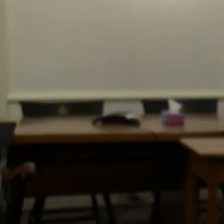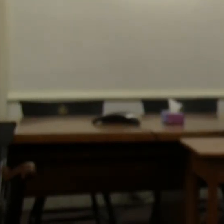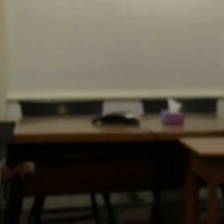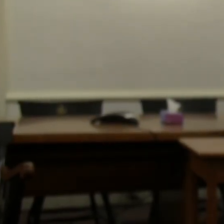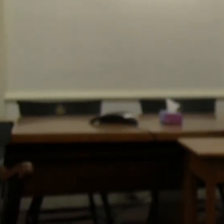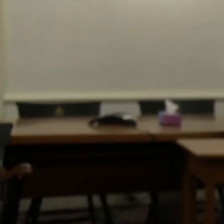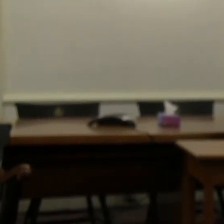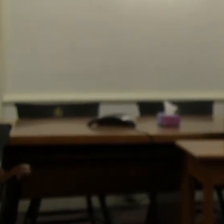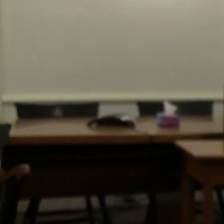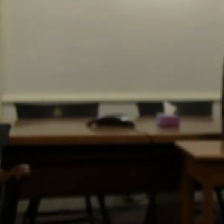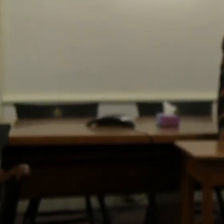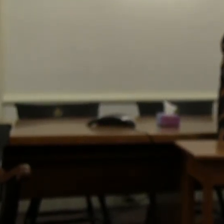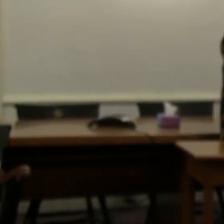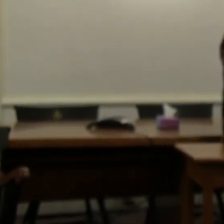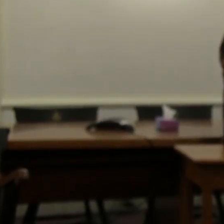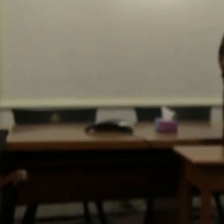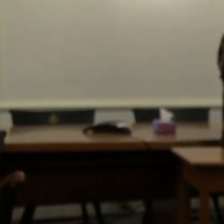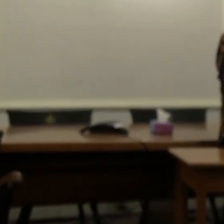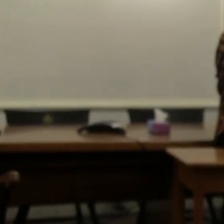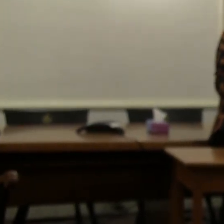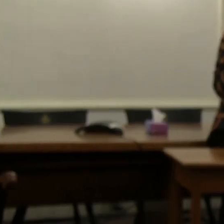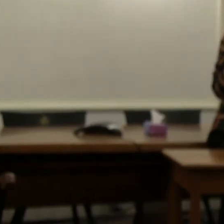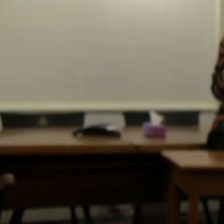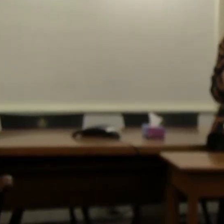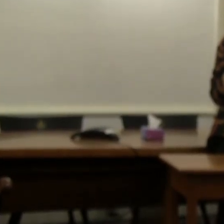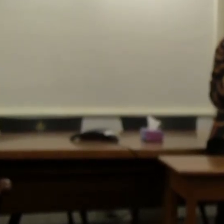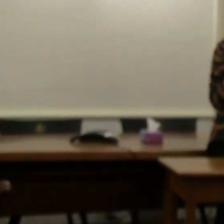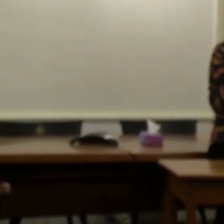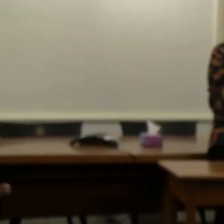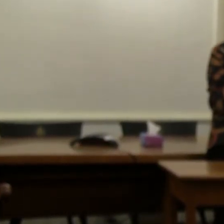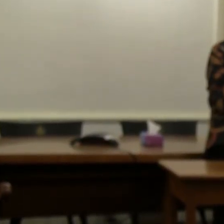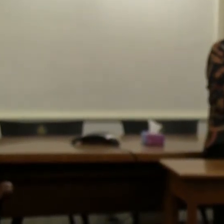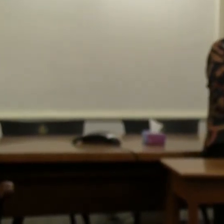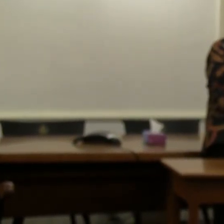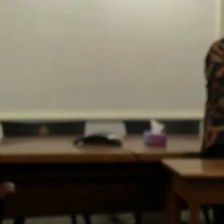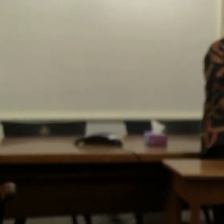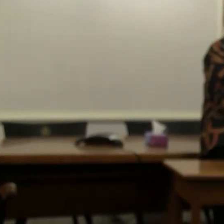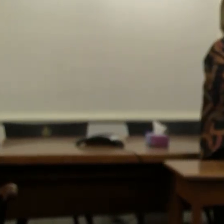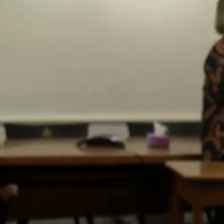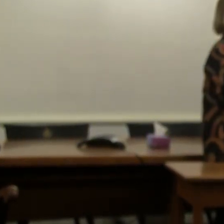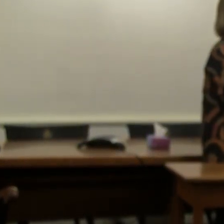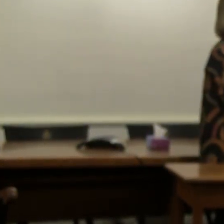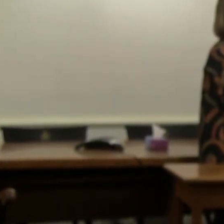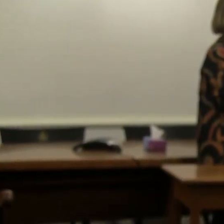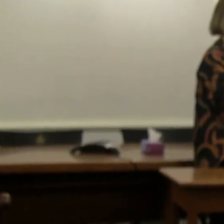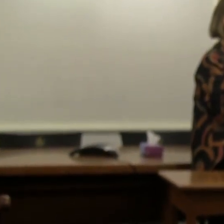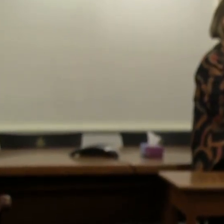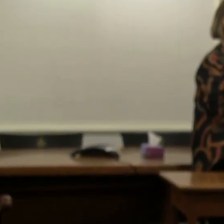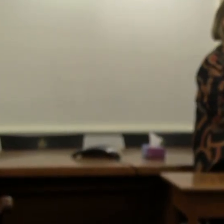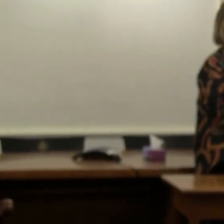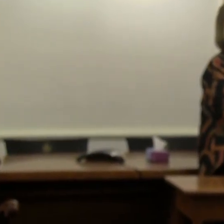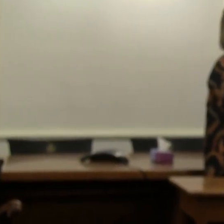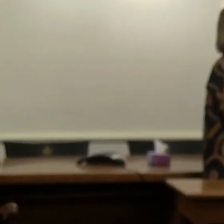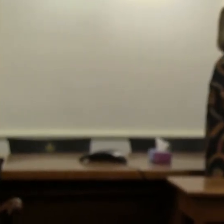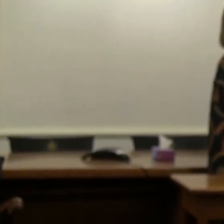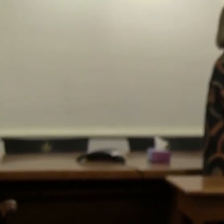Vermont Developmental Disabilities Council. Susan will be looking at the impact of budget decreases on the social determinants of